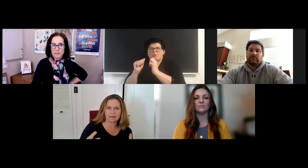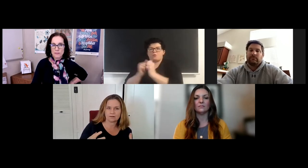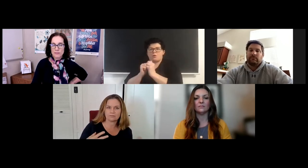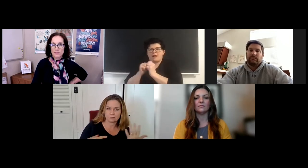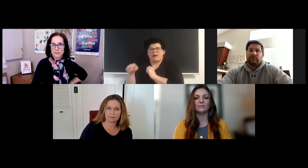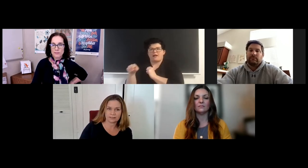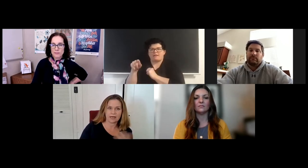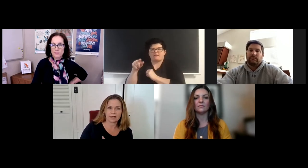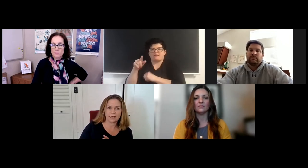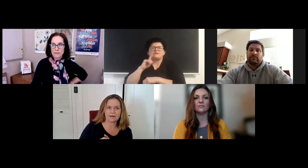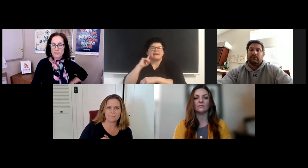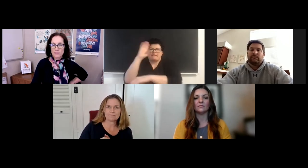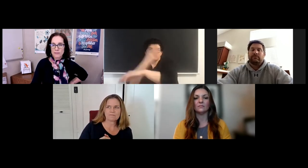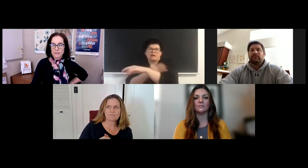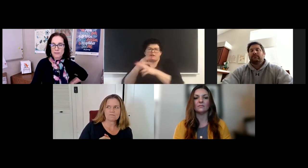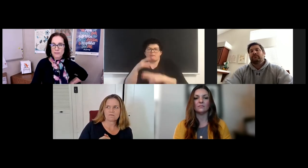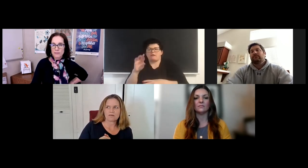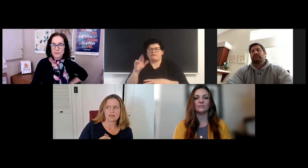Frankie, our deaf son,